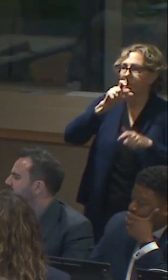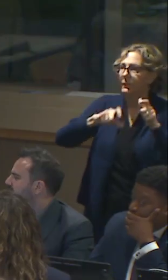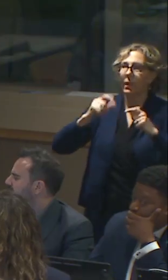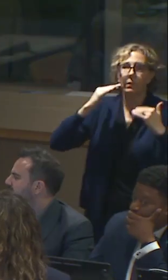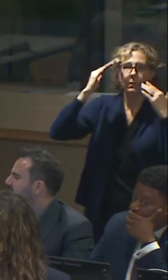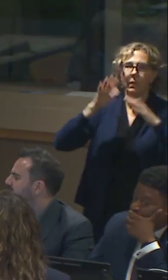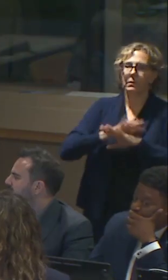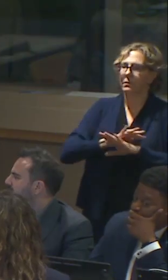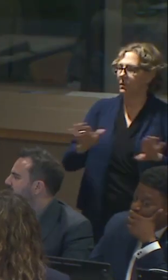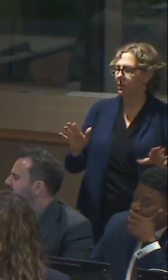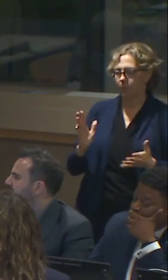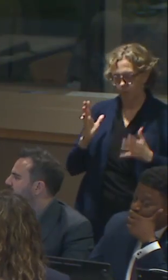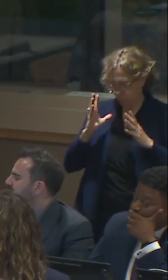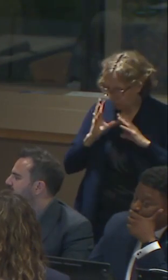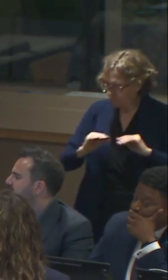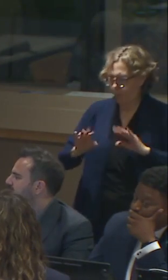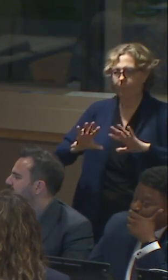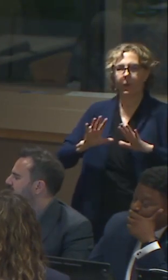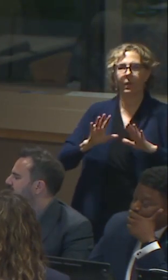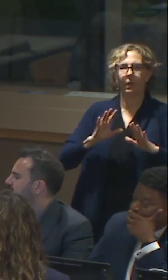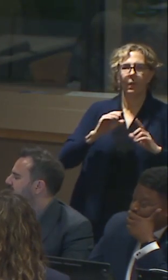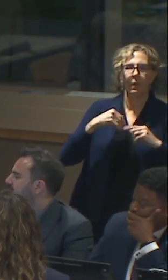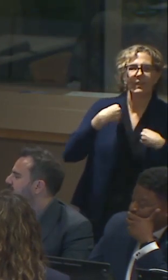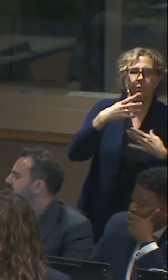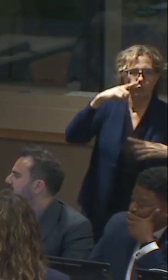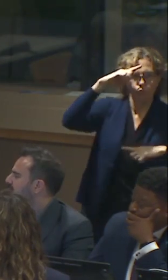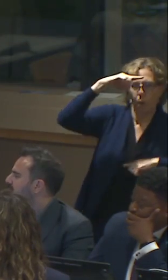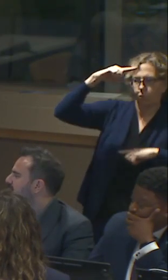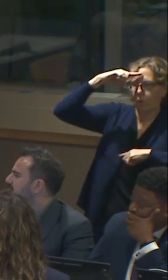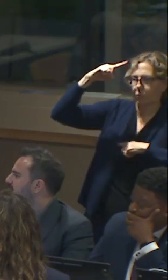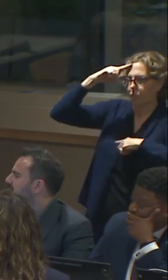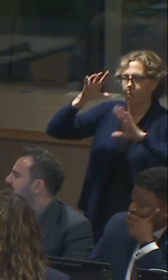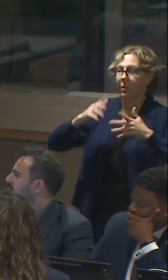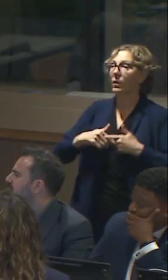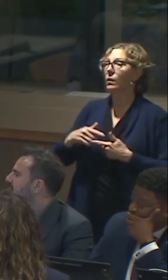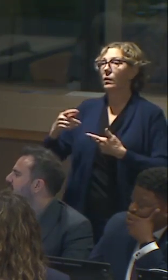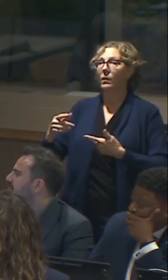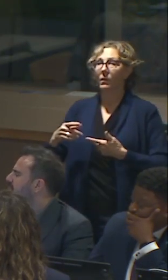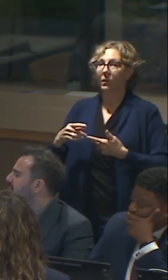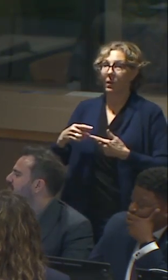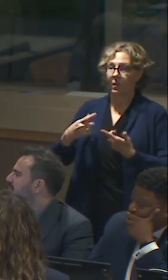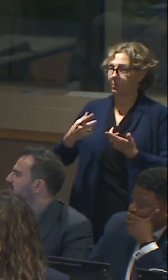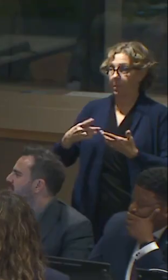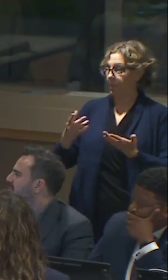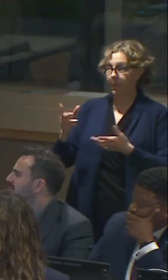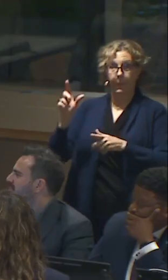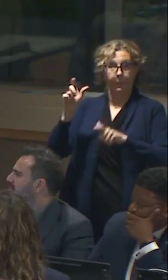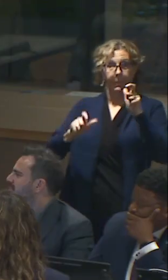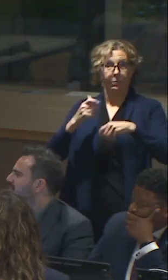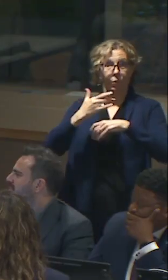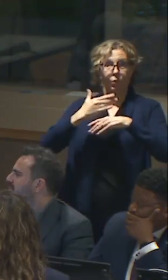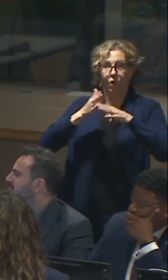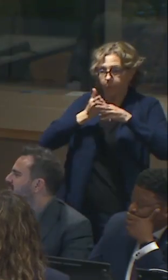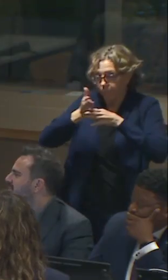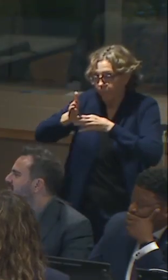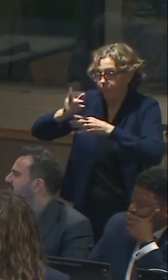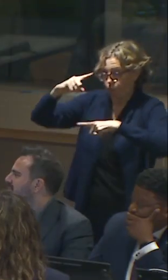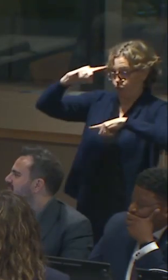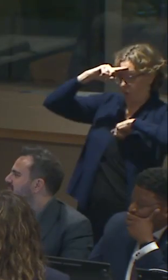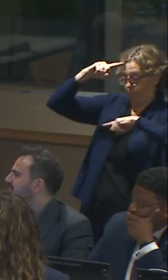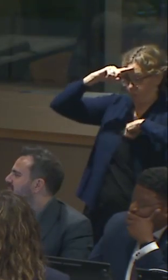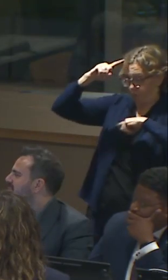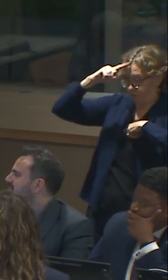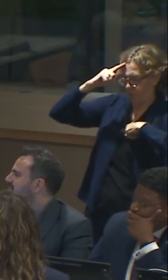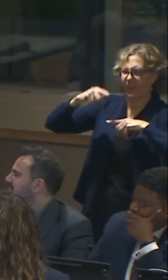is doing great harm. And the trauma people don't want to work with us because we're autistic, and the autistic people don't work with us because they're not trauma